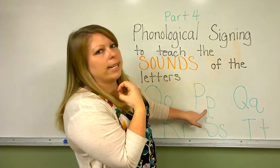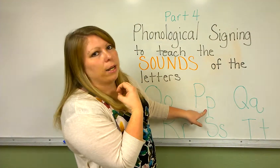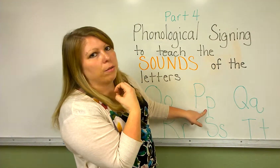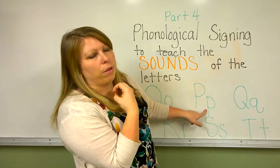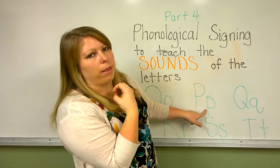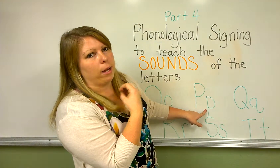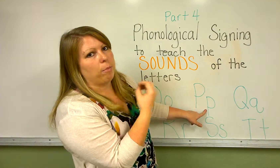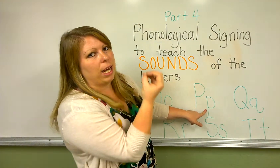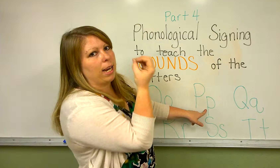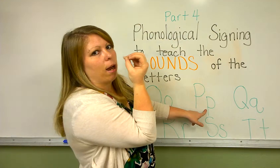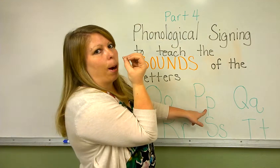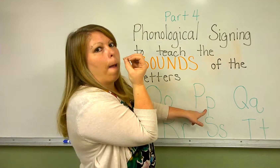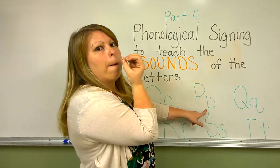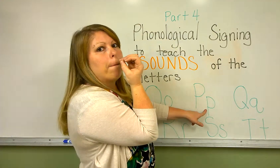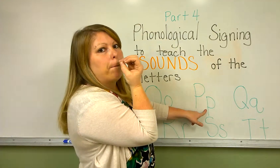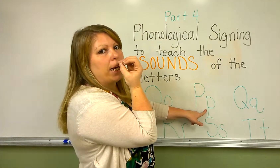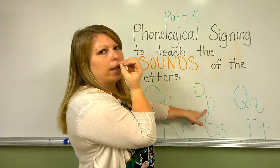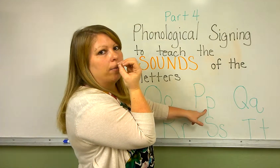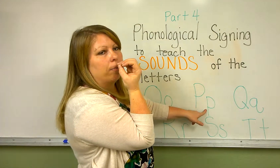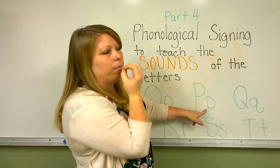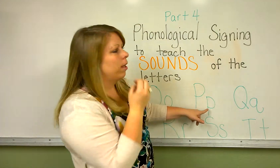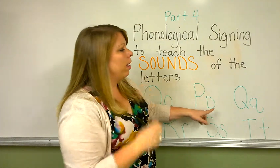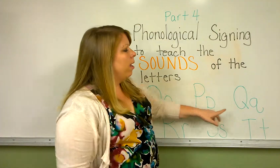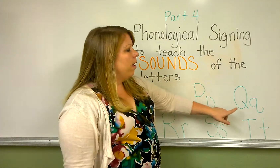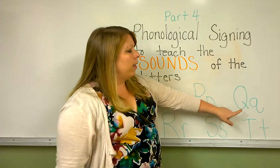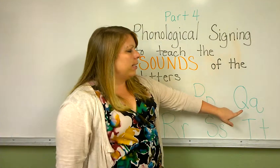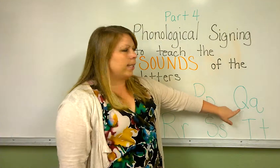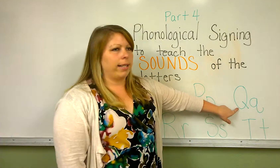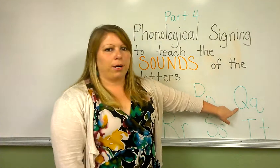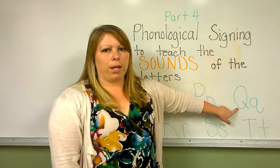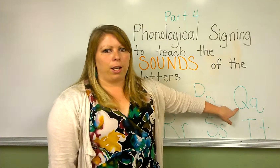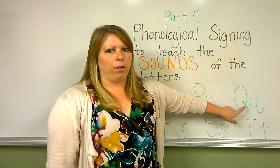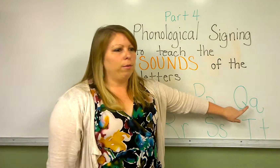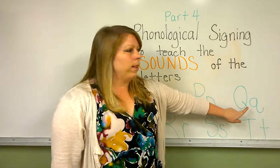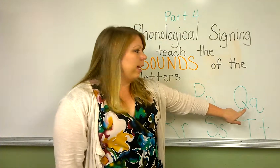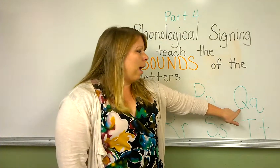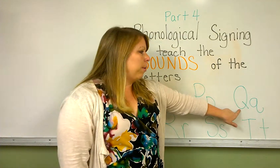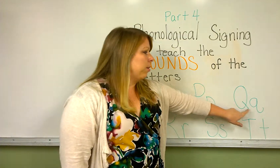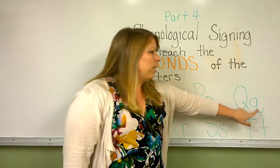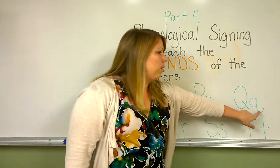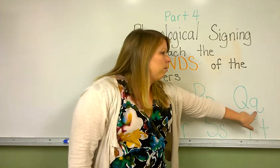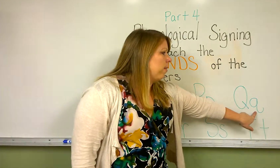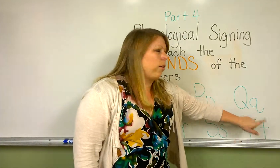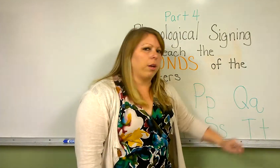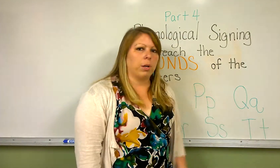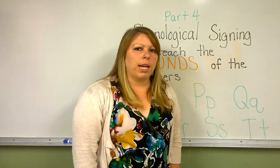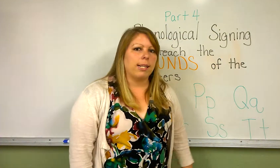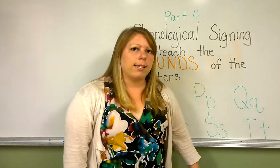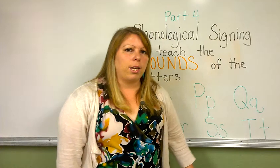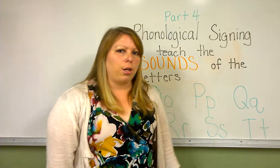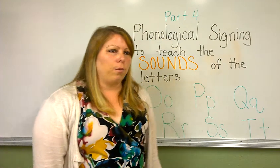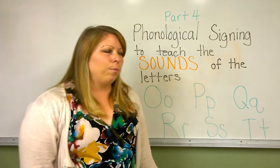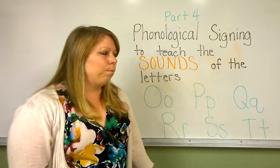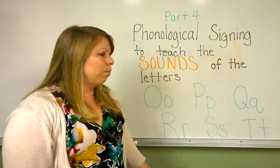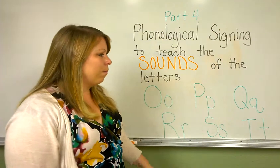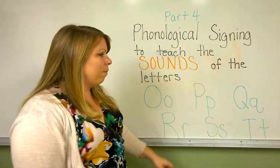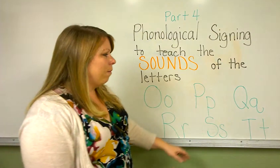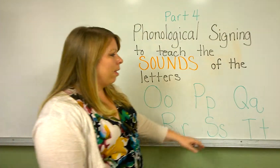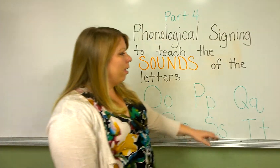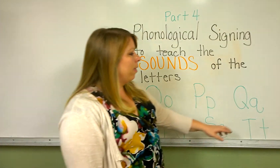sound for the letter P are P. This is the letter Q, the capital Q and the lowercase q.